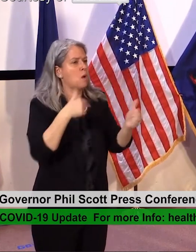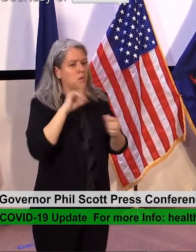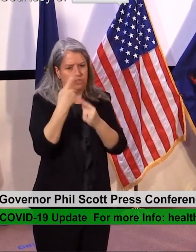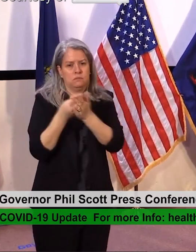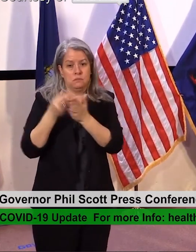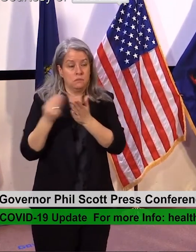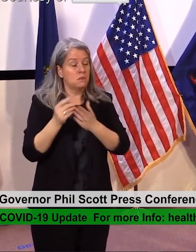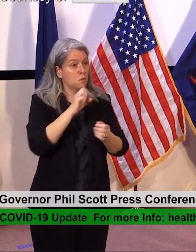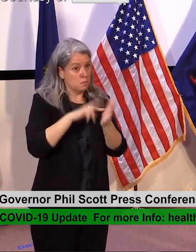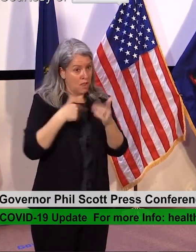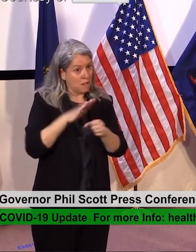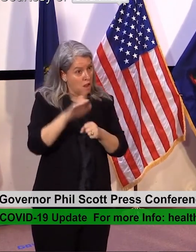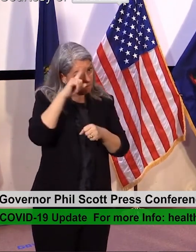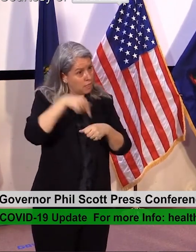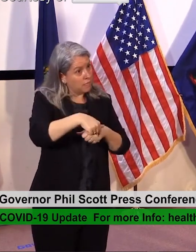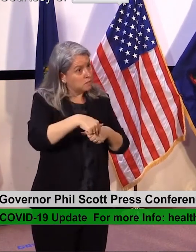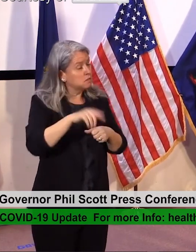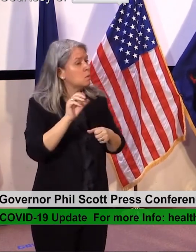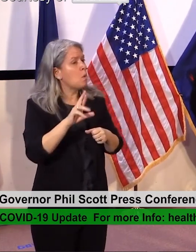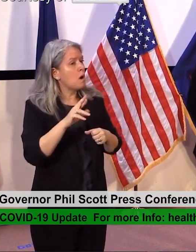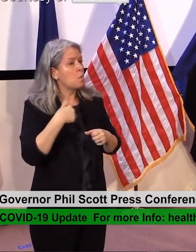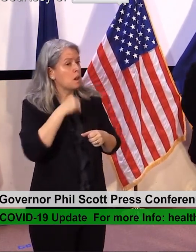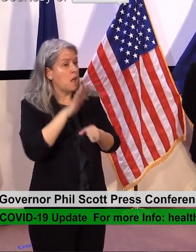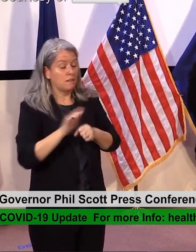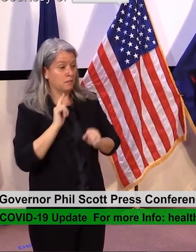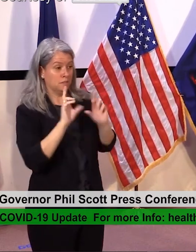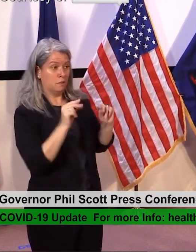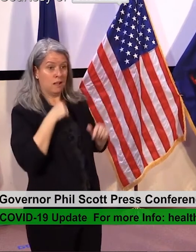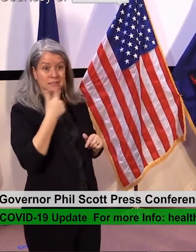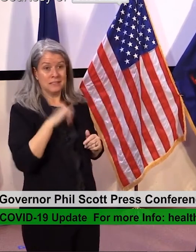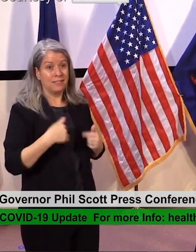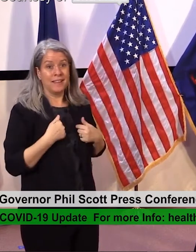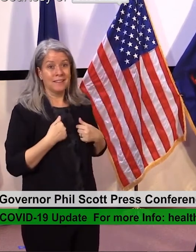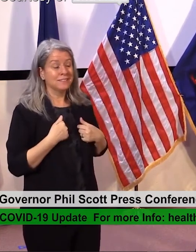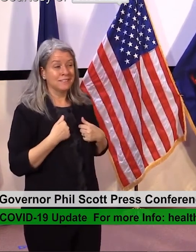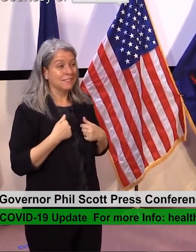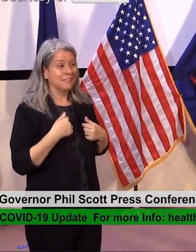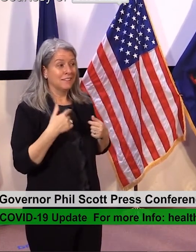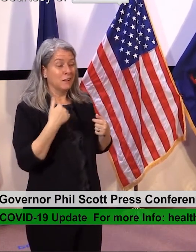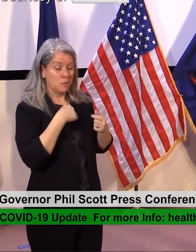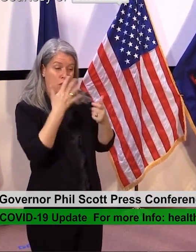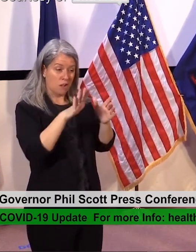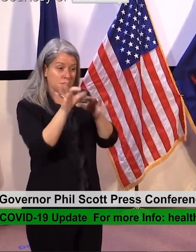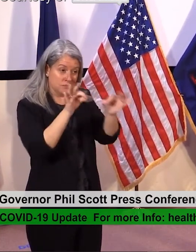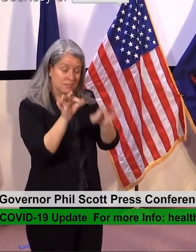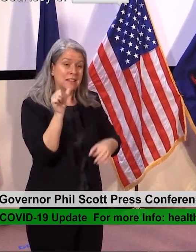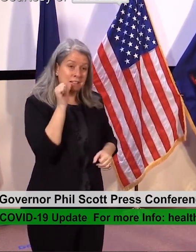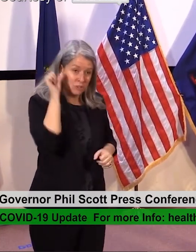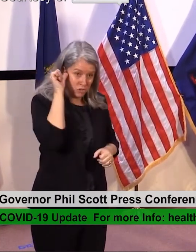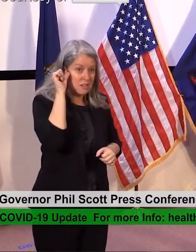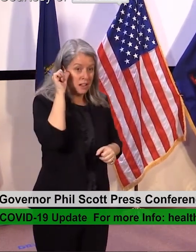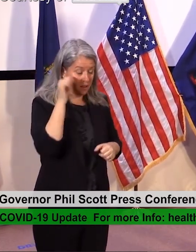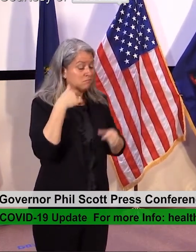have enough to get through the crisis, or? That is not what I'm saying. As we discussed with the modeling yesterday, there